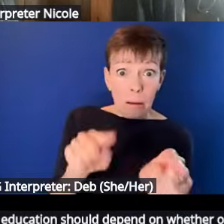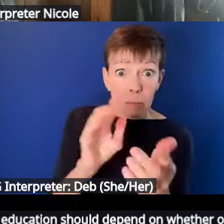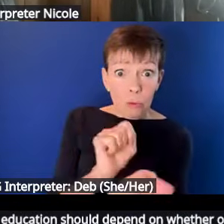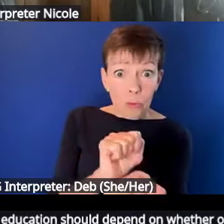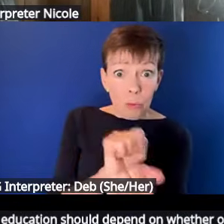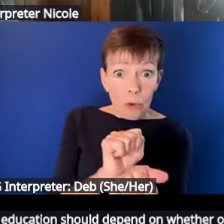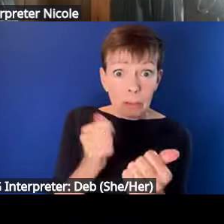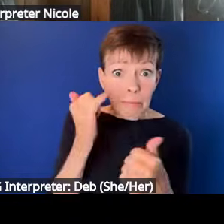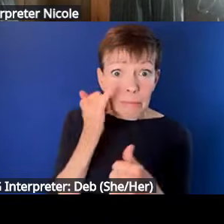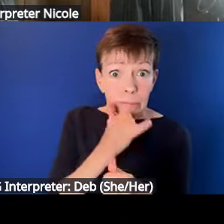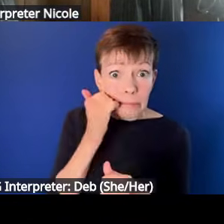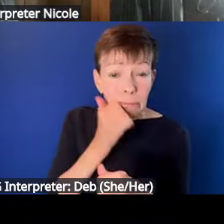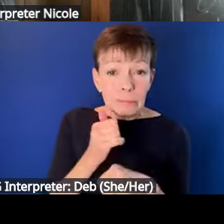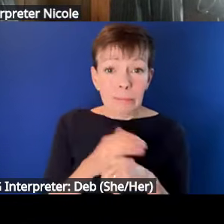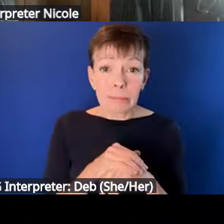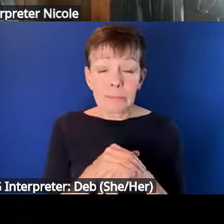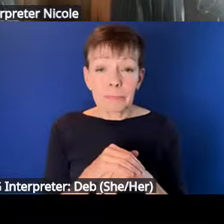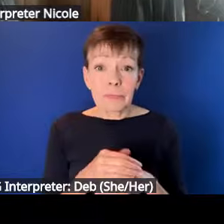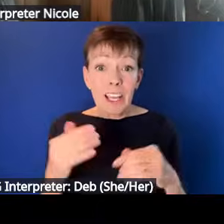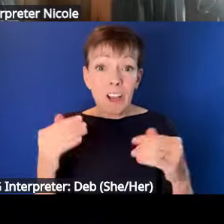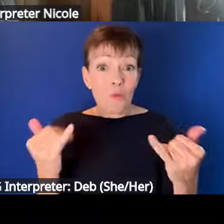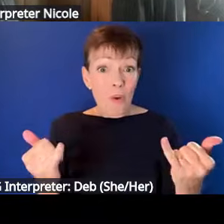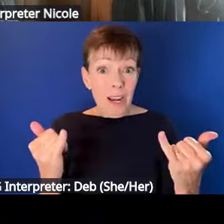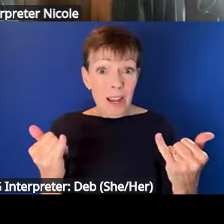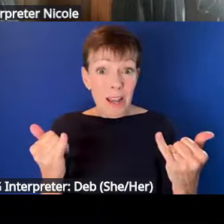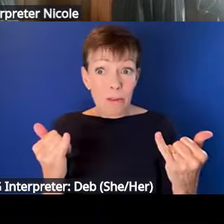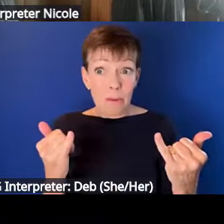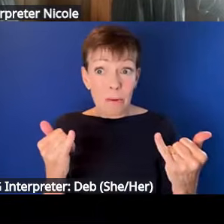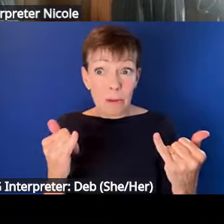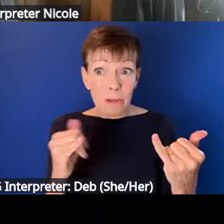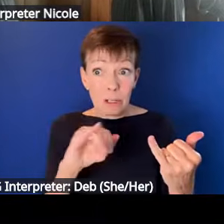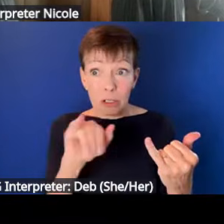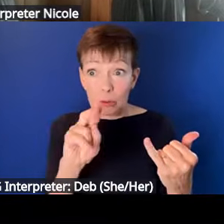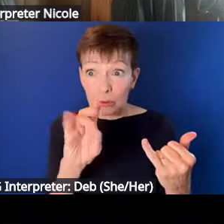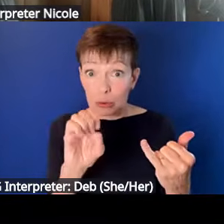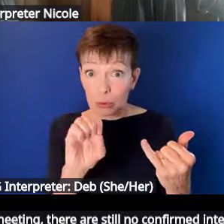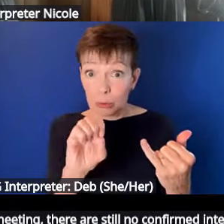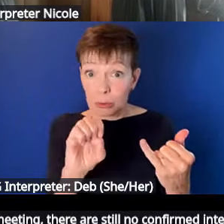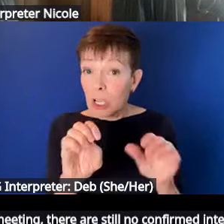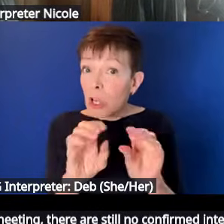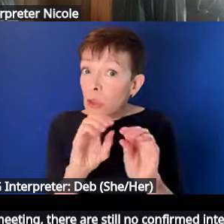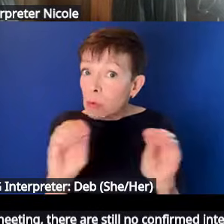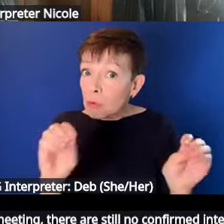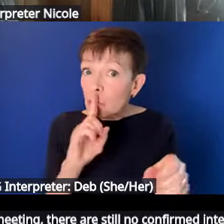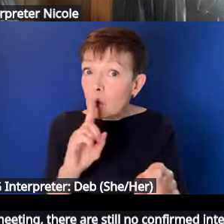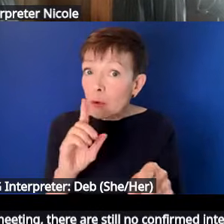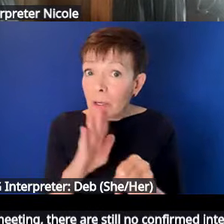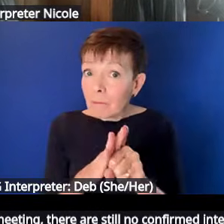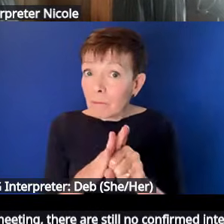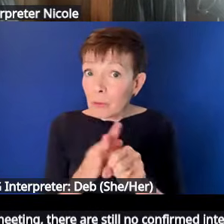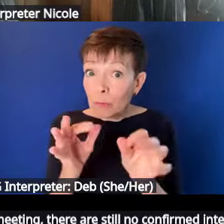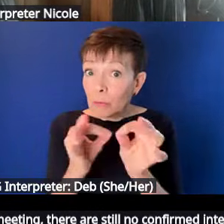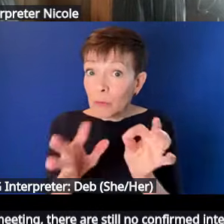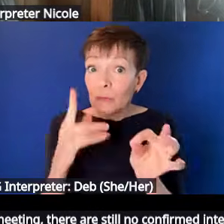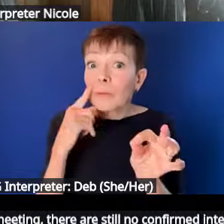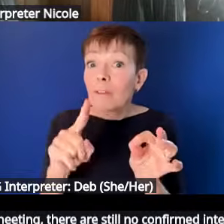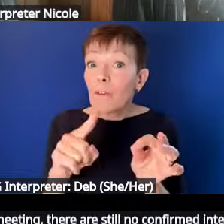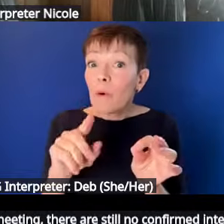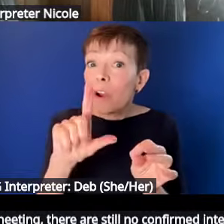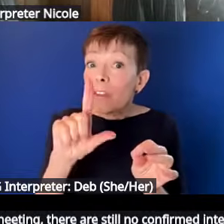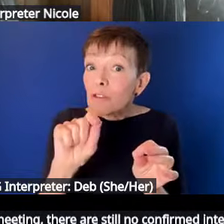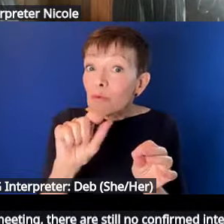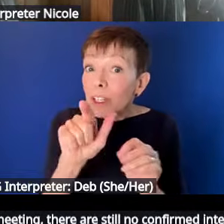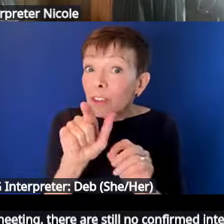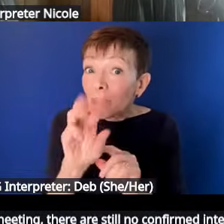of this meeting, there are still no confirmed interpreters in place for the 2026-2027 school year.